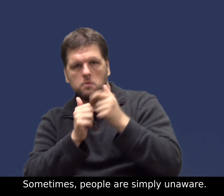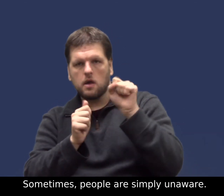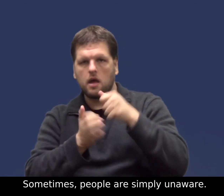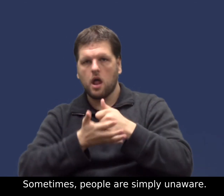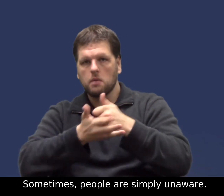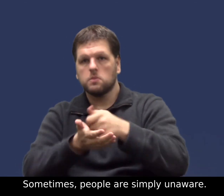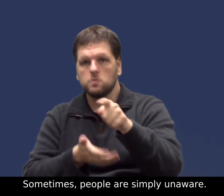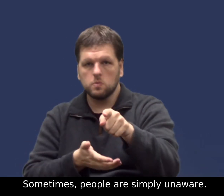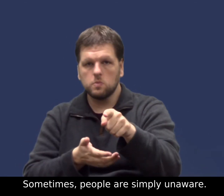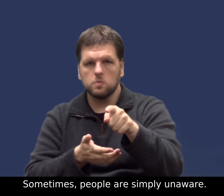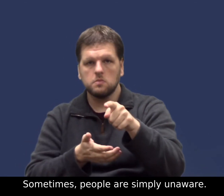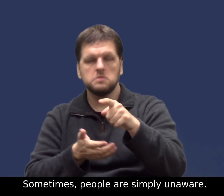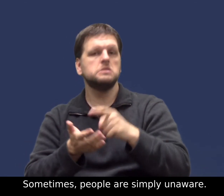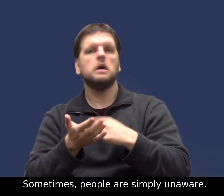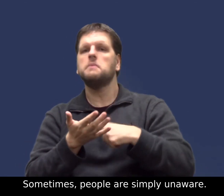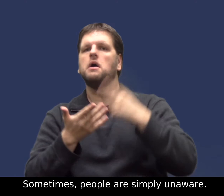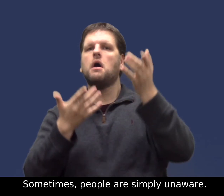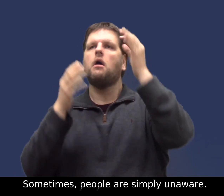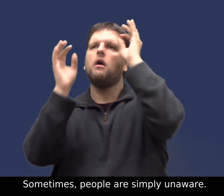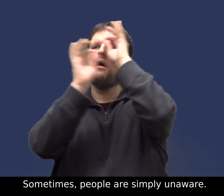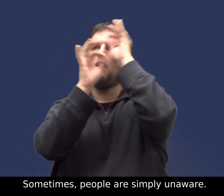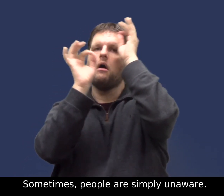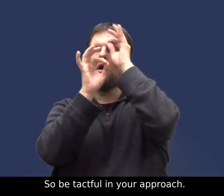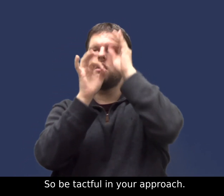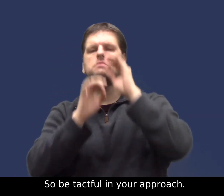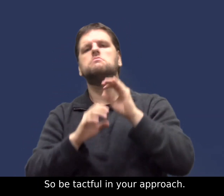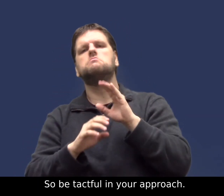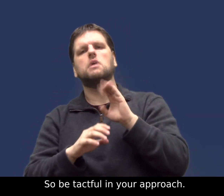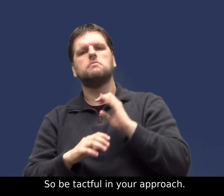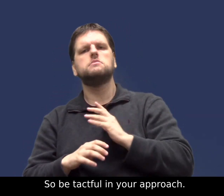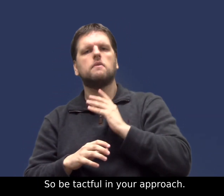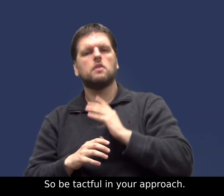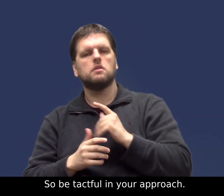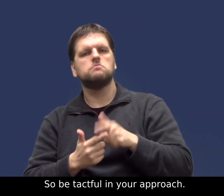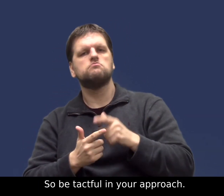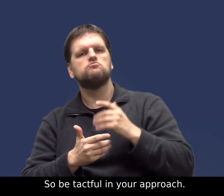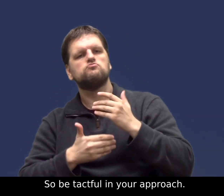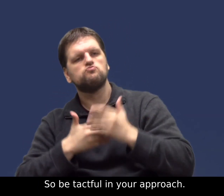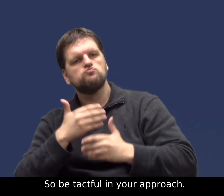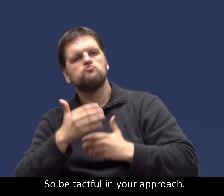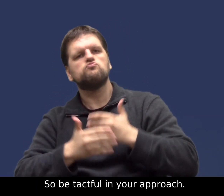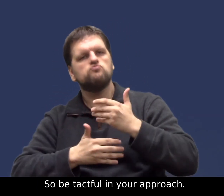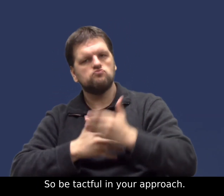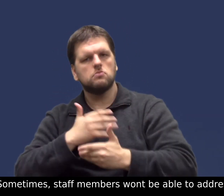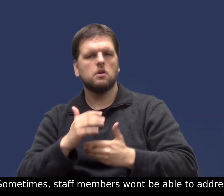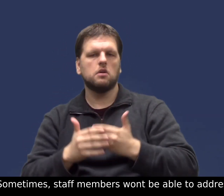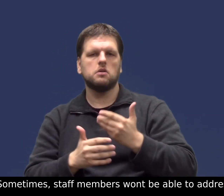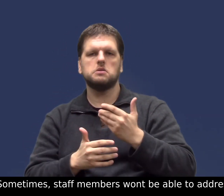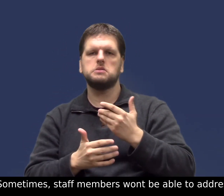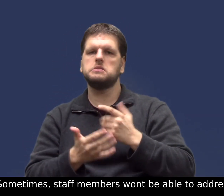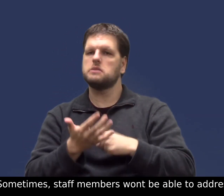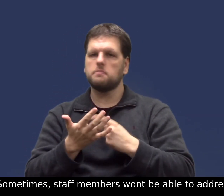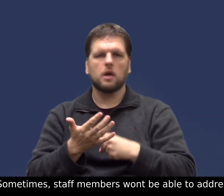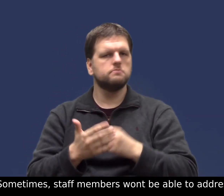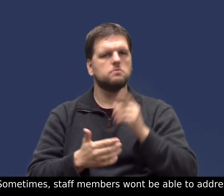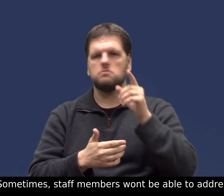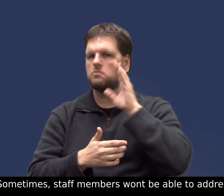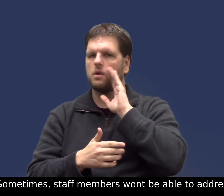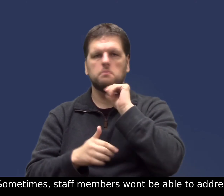Sometimes people are simply unaware, so be tactful in your approach. Sometimes staff members won't be